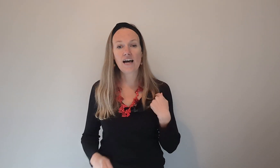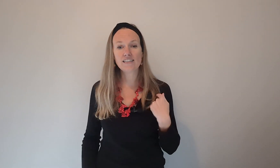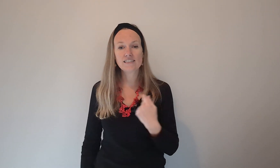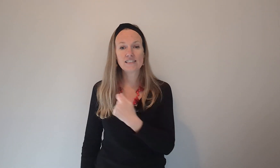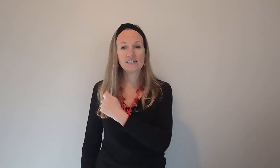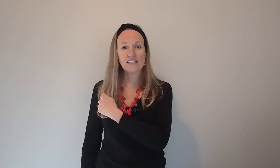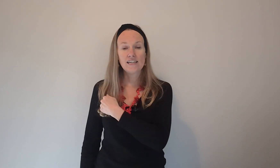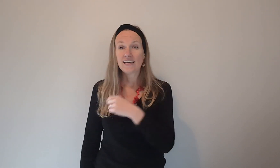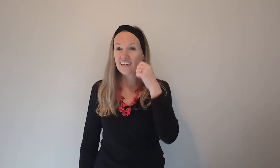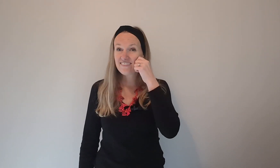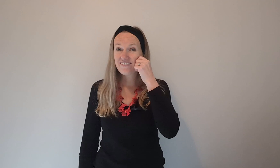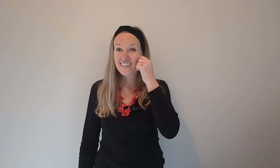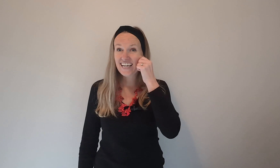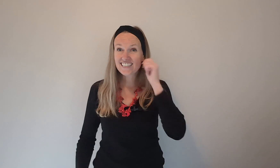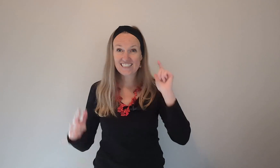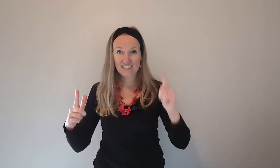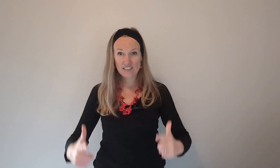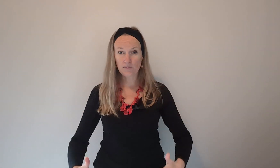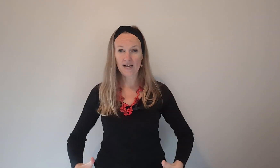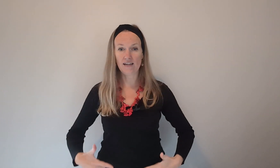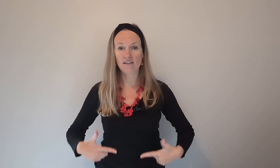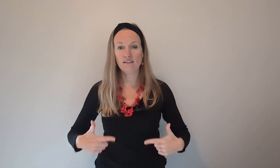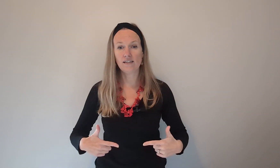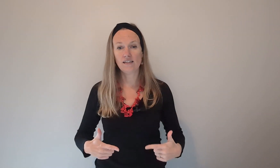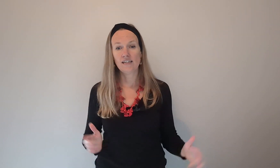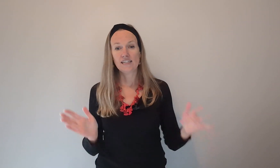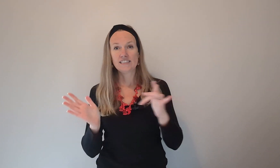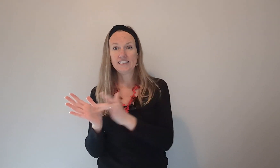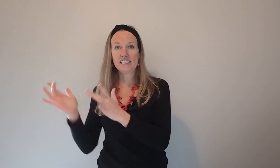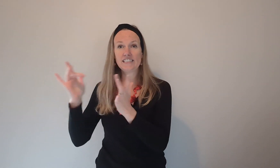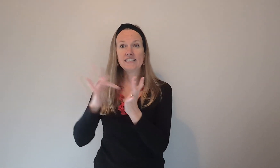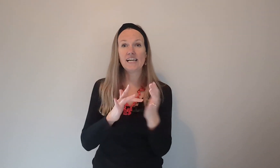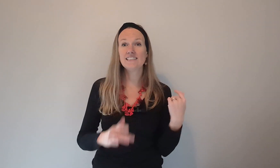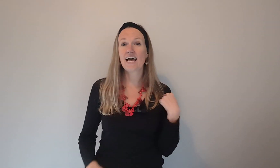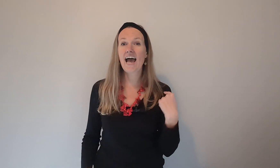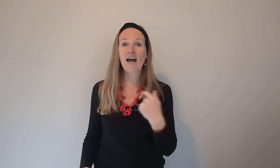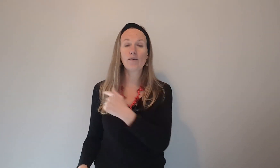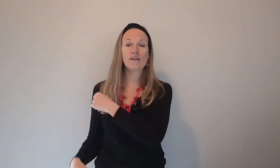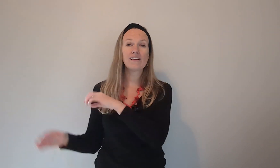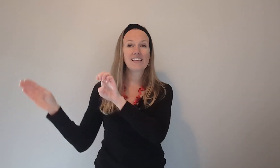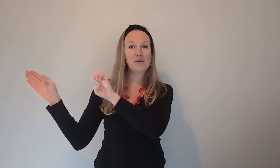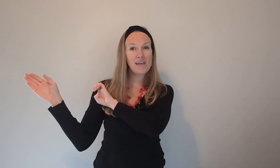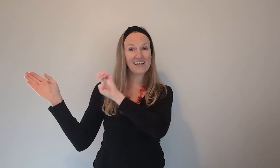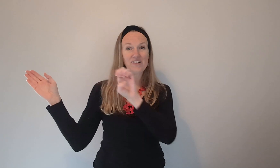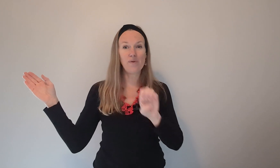us in flesh to dwell. Jesus our